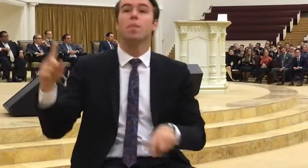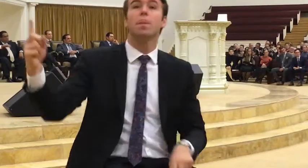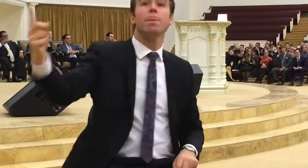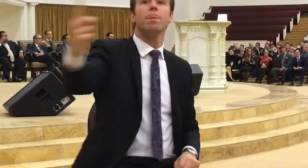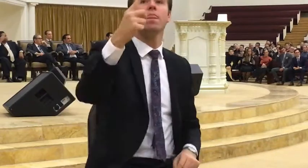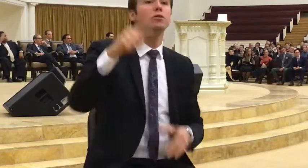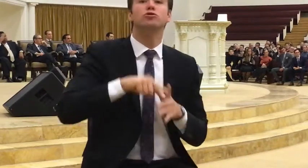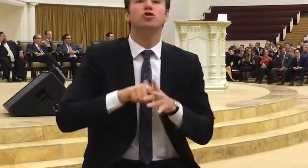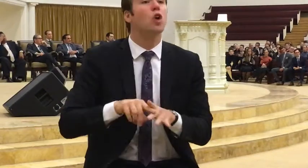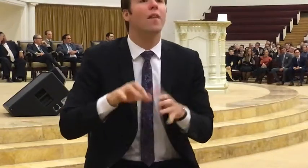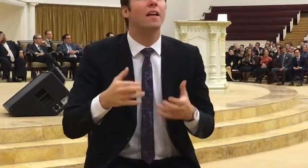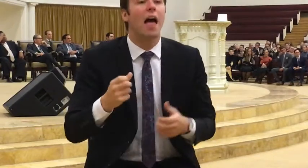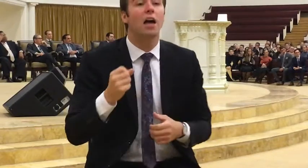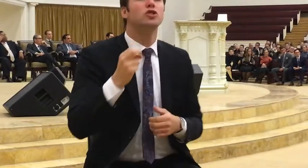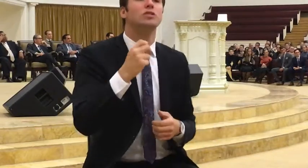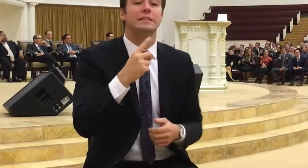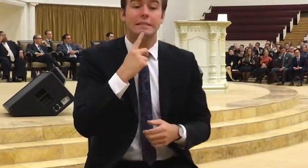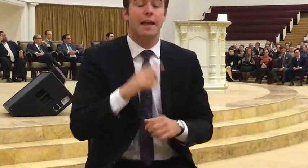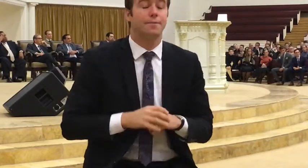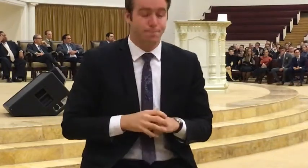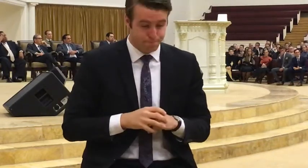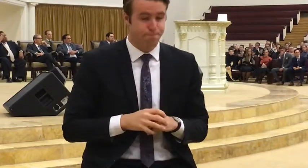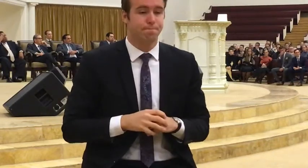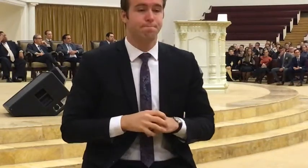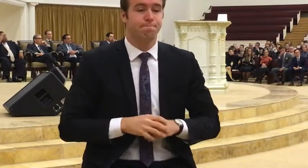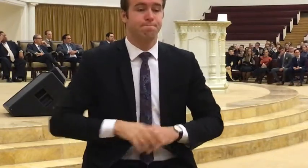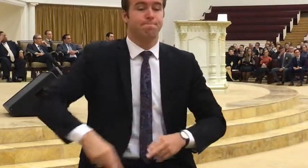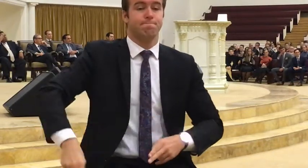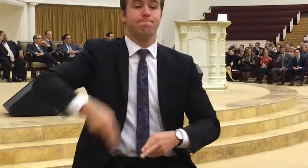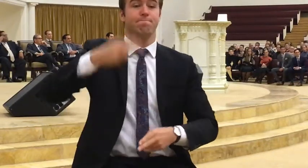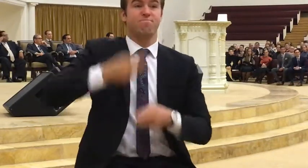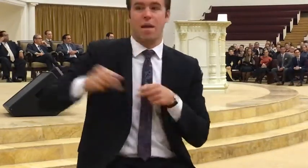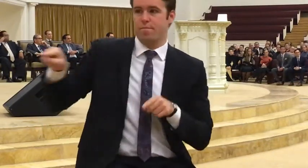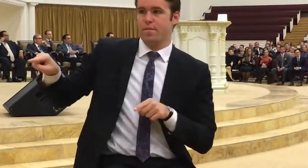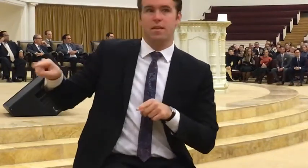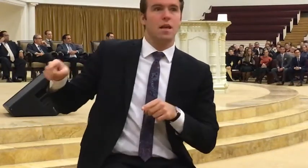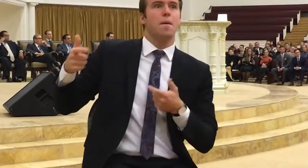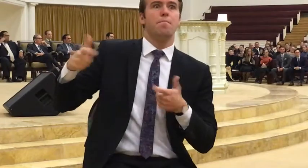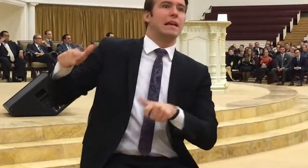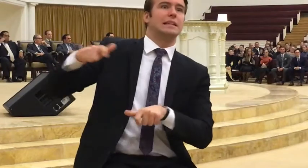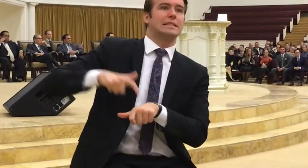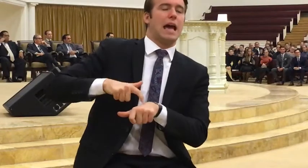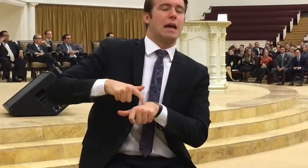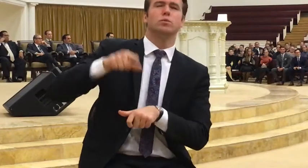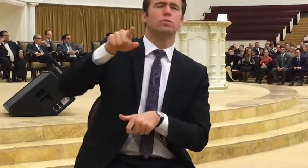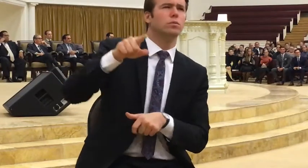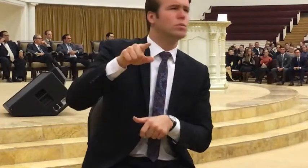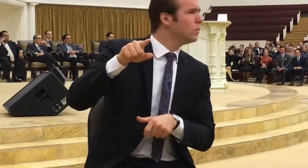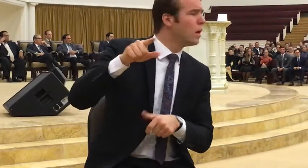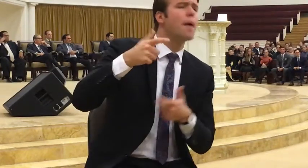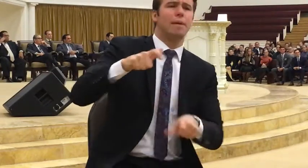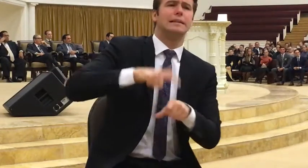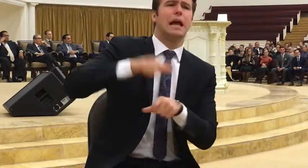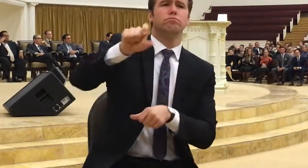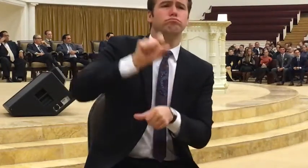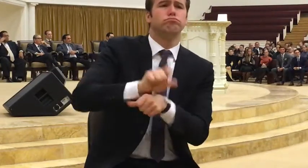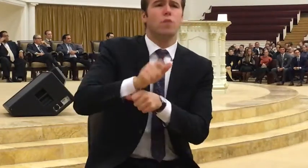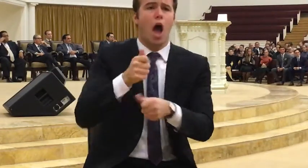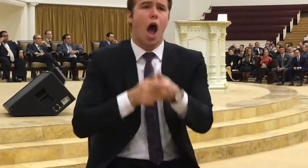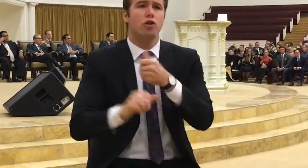she started by calling the name of this big time ministry that she had worked in. And